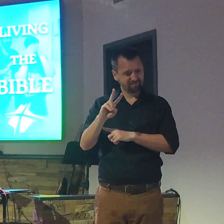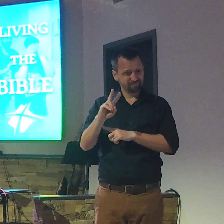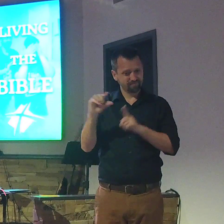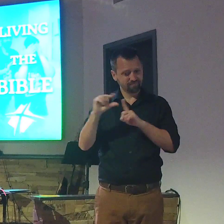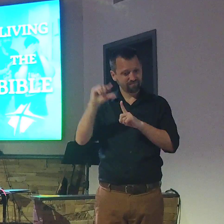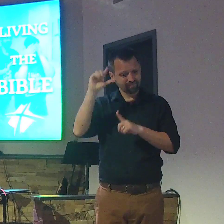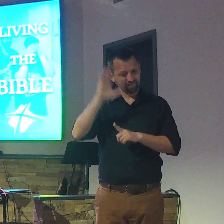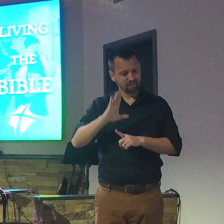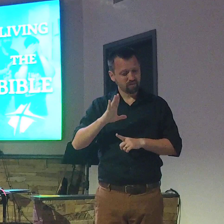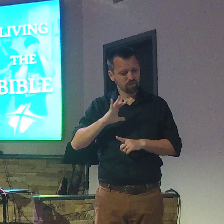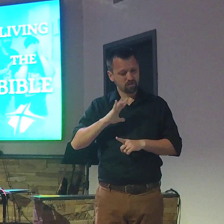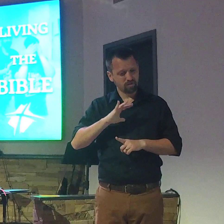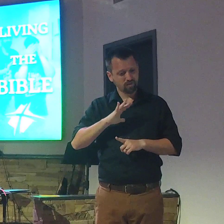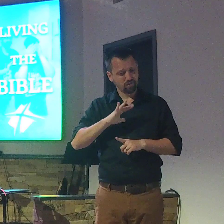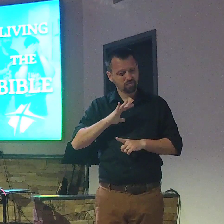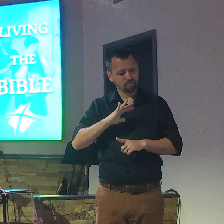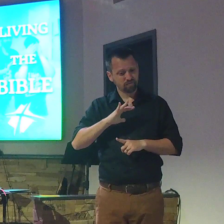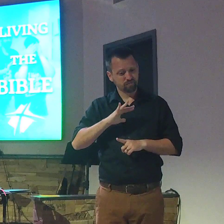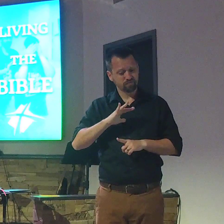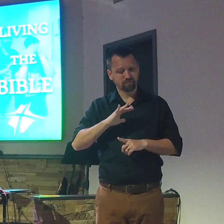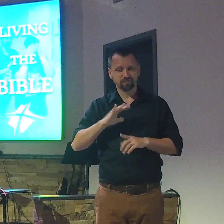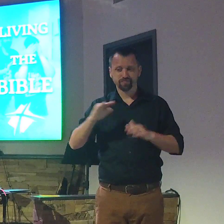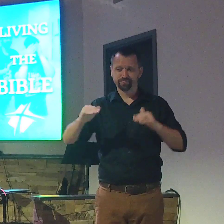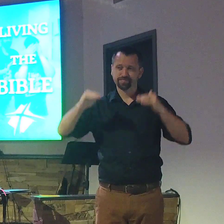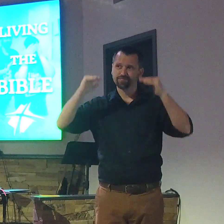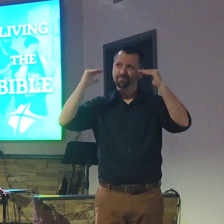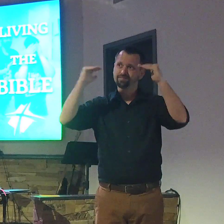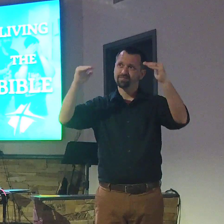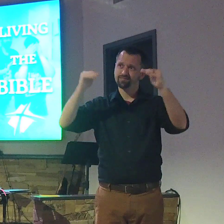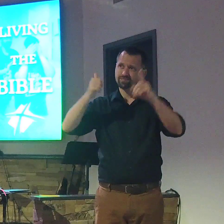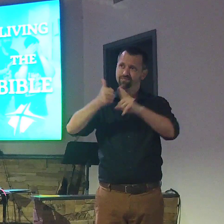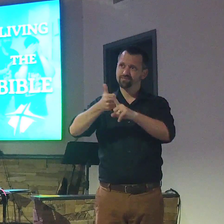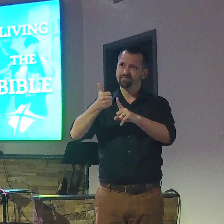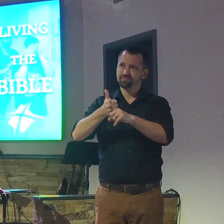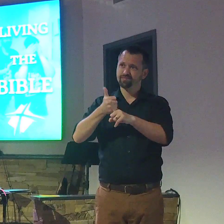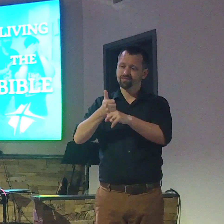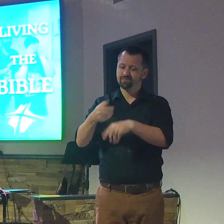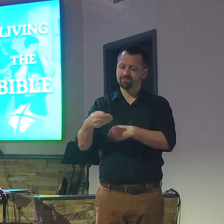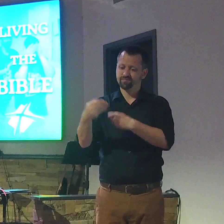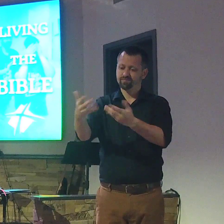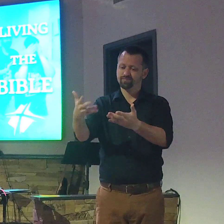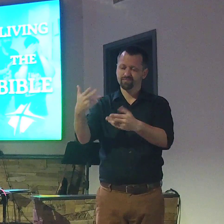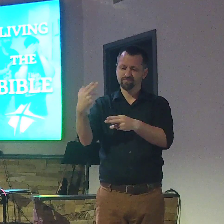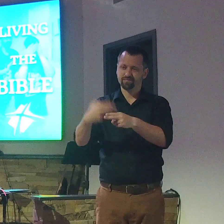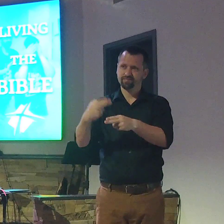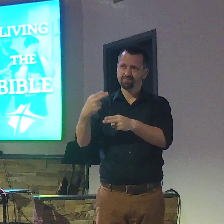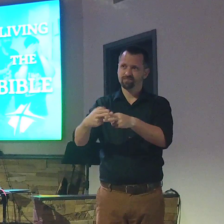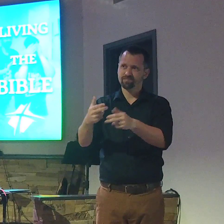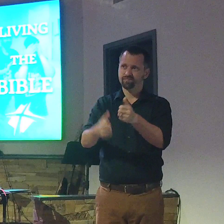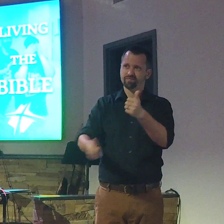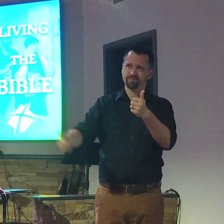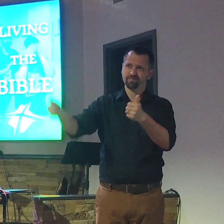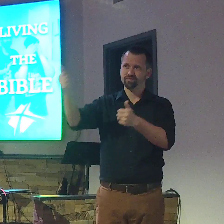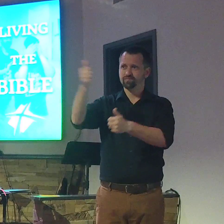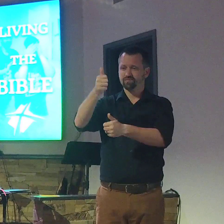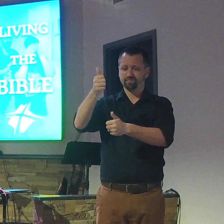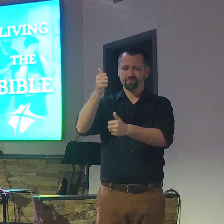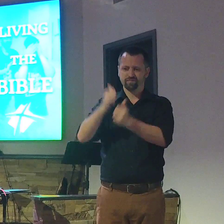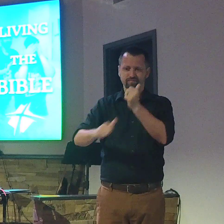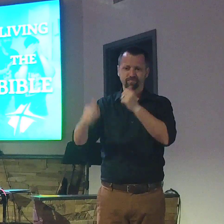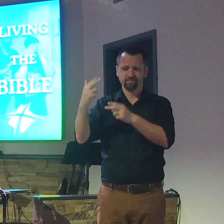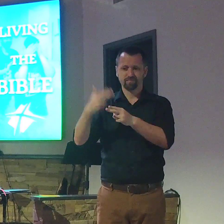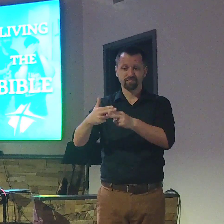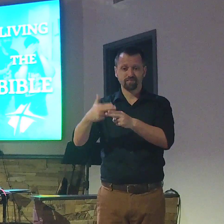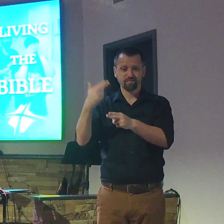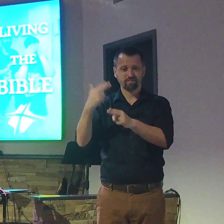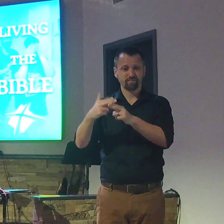God? He had highly exalted him and given him a name which is above every name. At